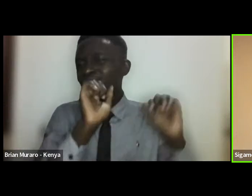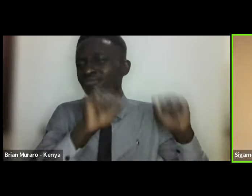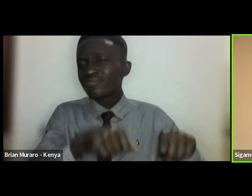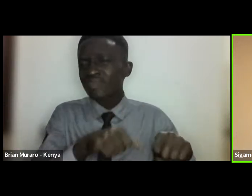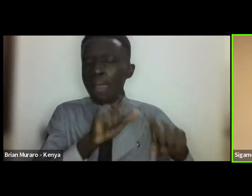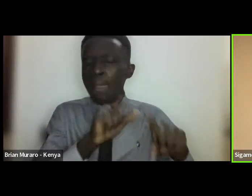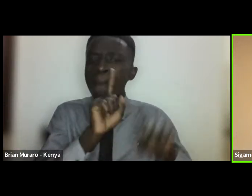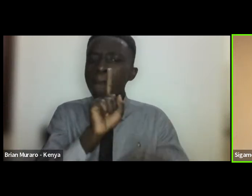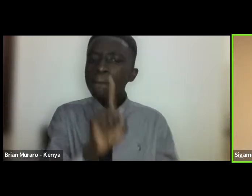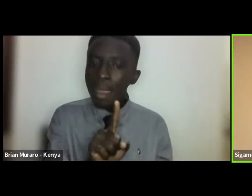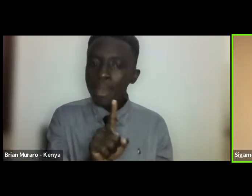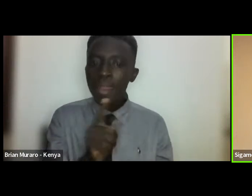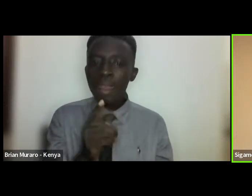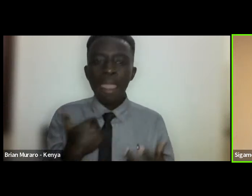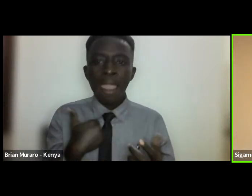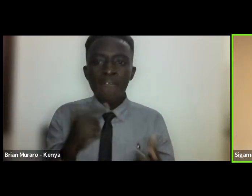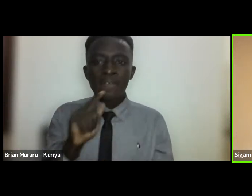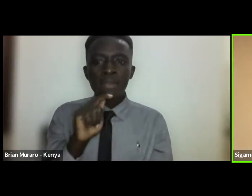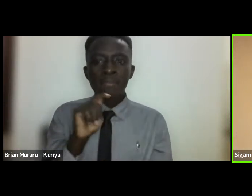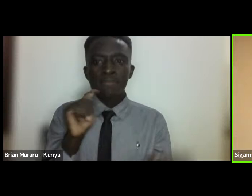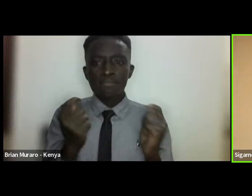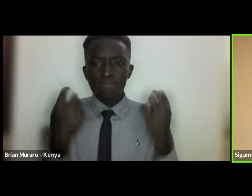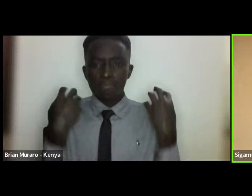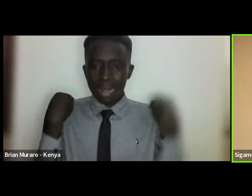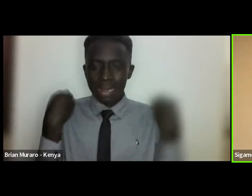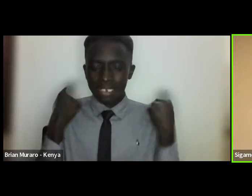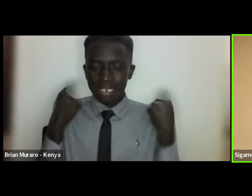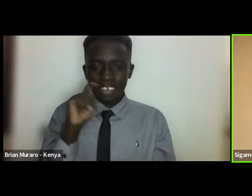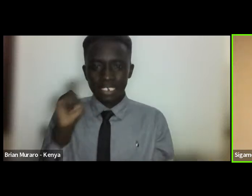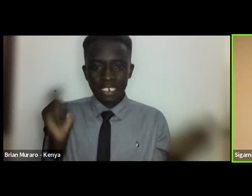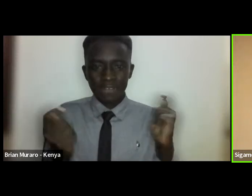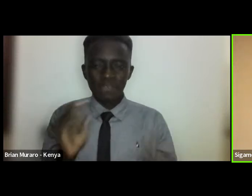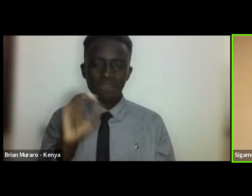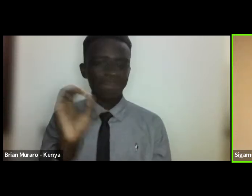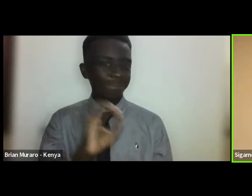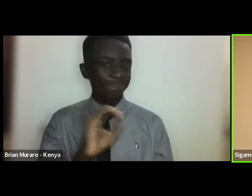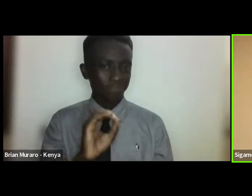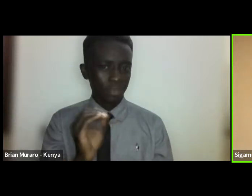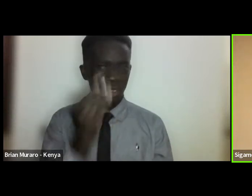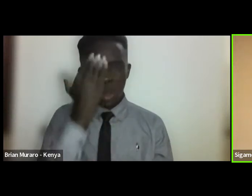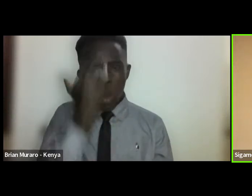system, because we really haven't thought about this.